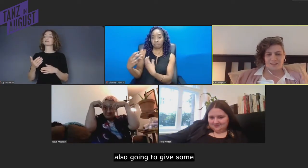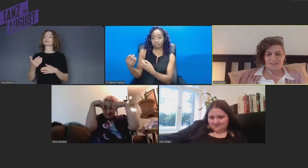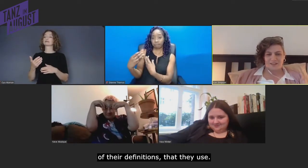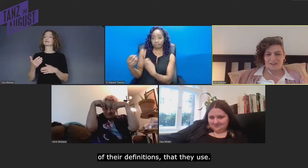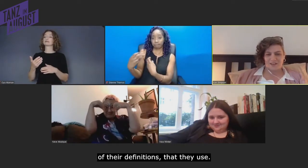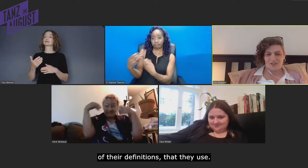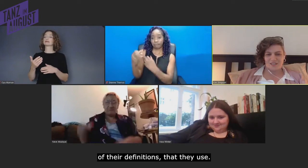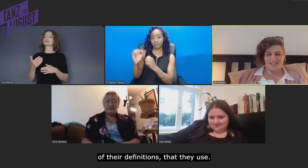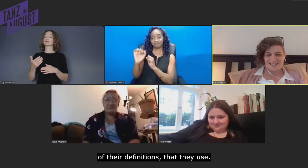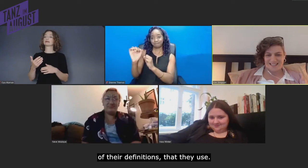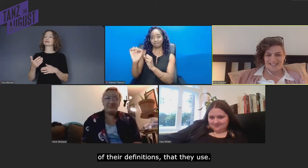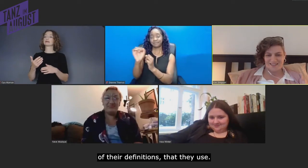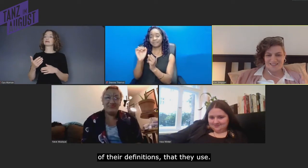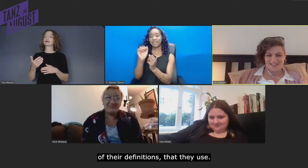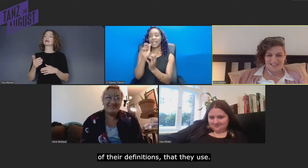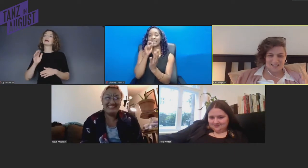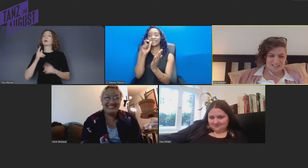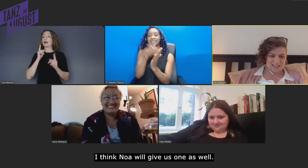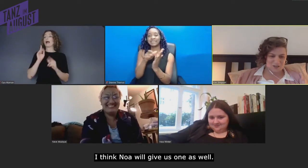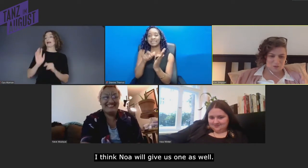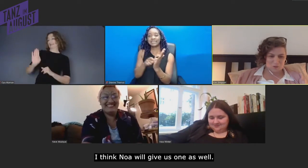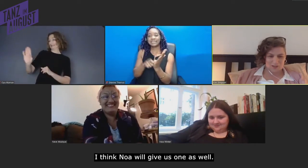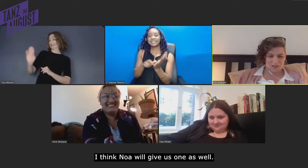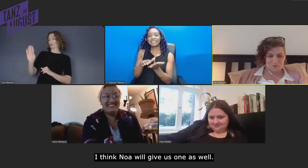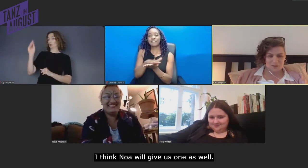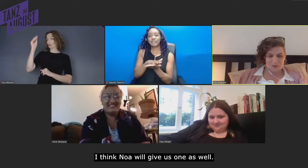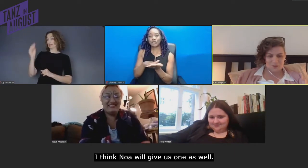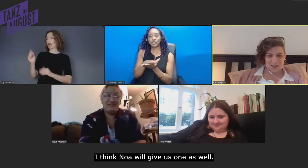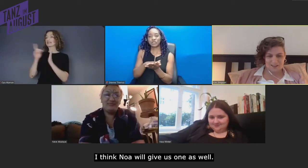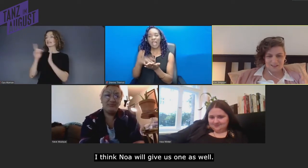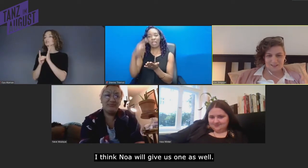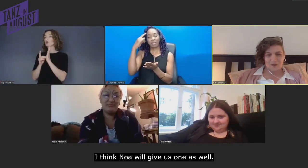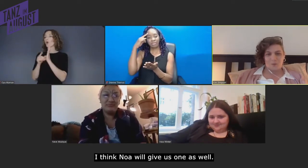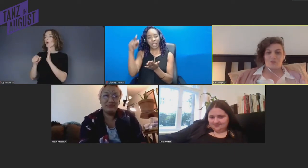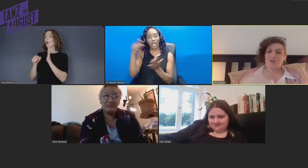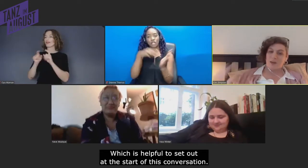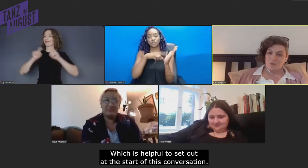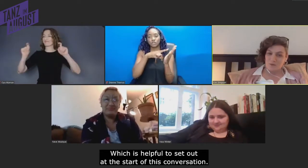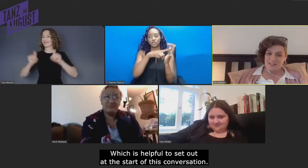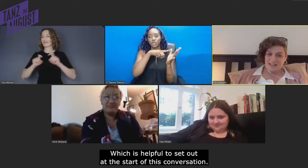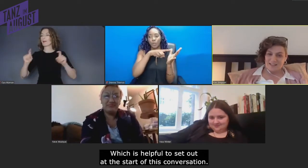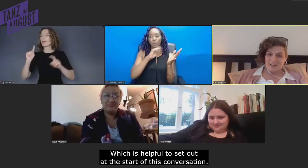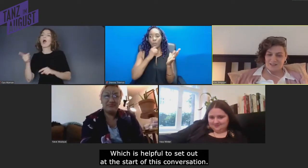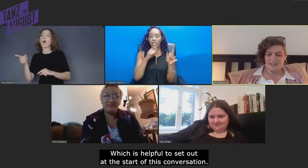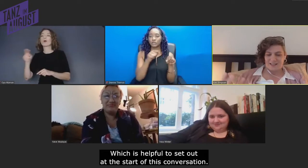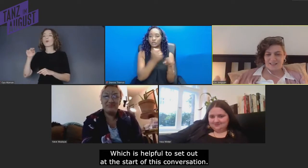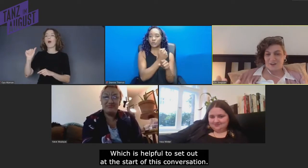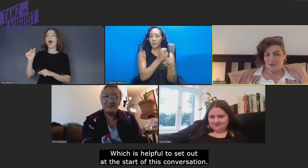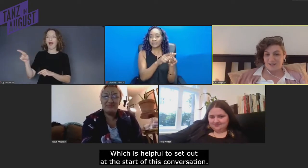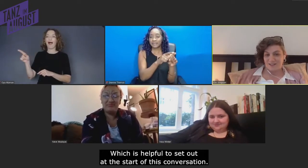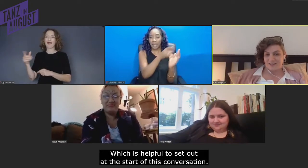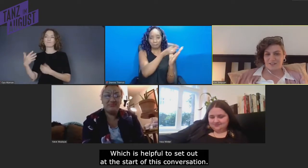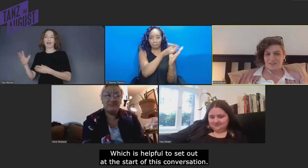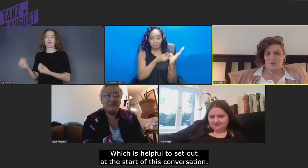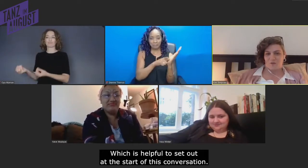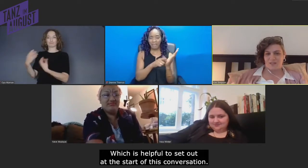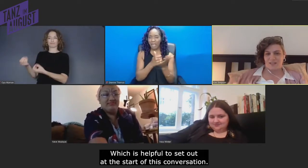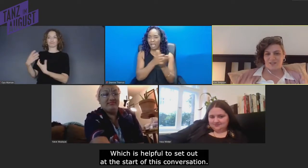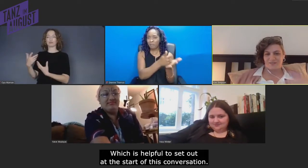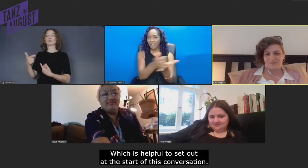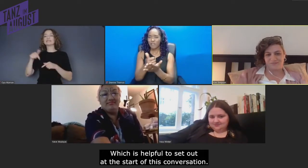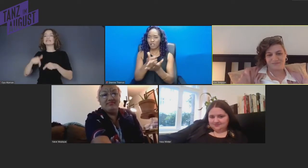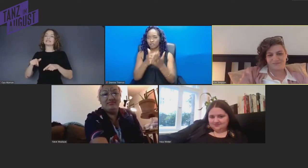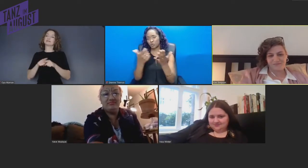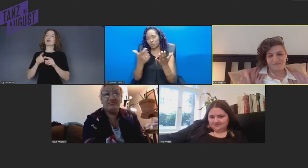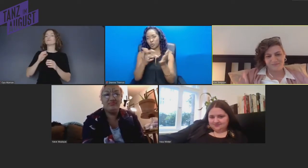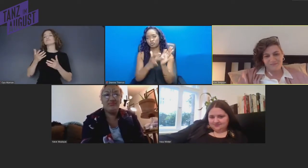their definitions that they use, and I think Noah will give us one as well, which is helpful to set out at the start of this conversation.